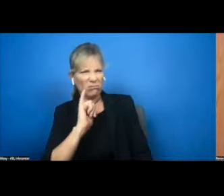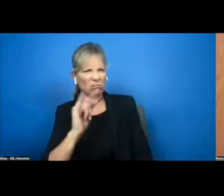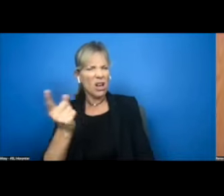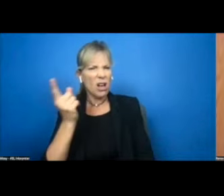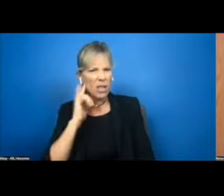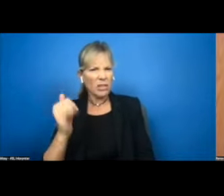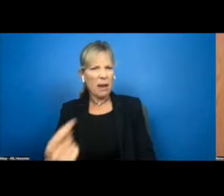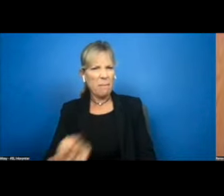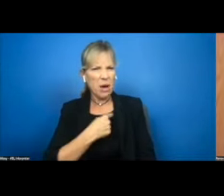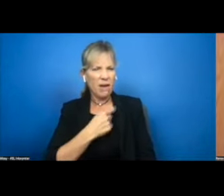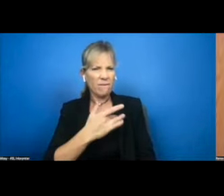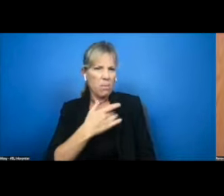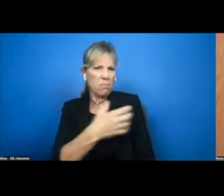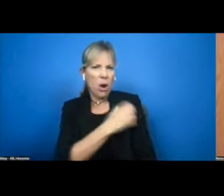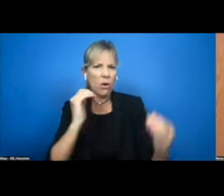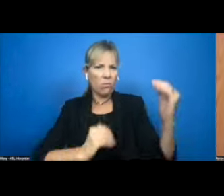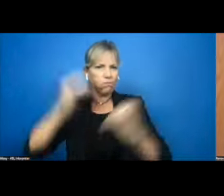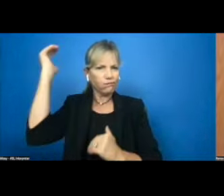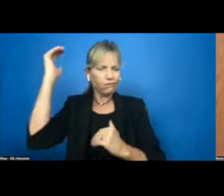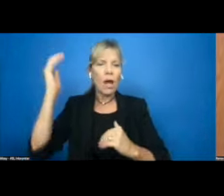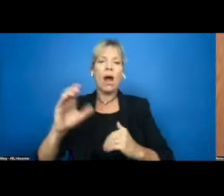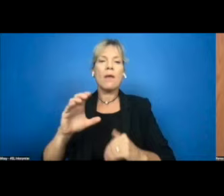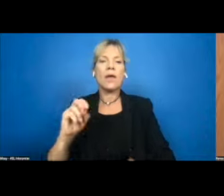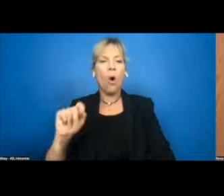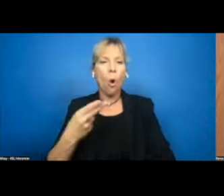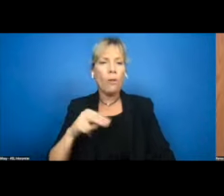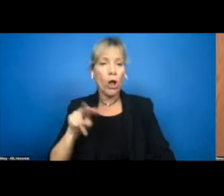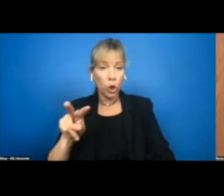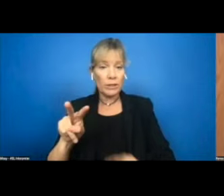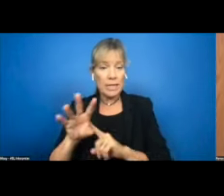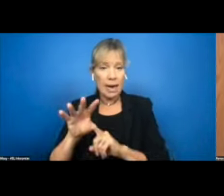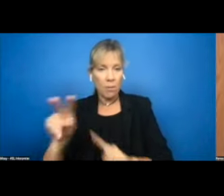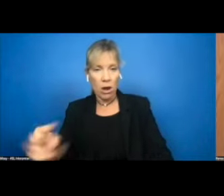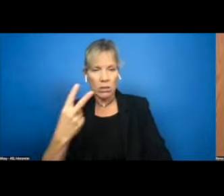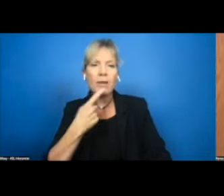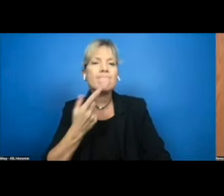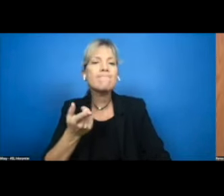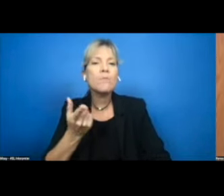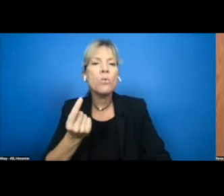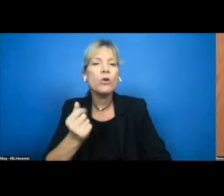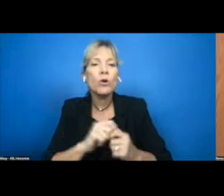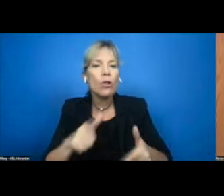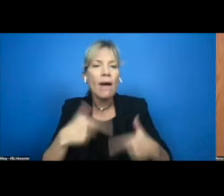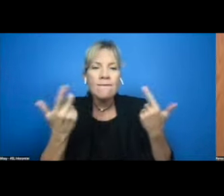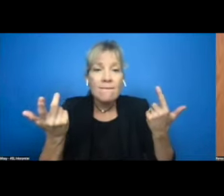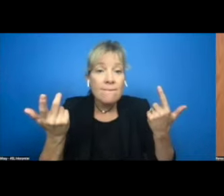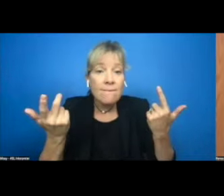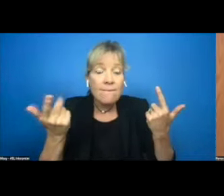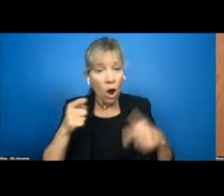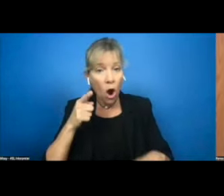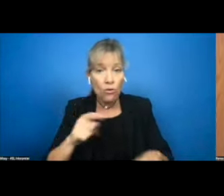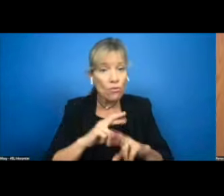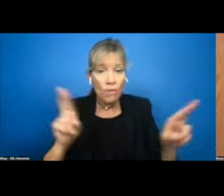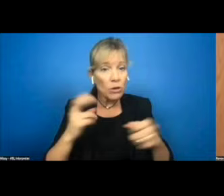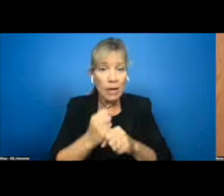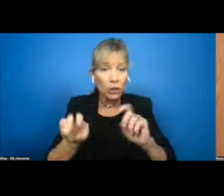lot like me. Then Oprah turned to the camera and said, what are you doing with your life? Are you ready to